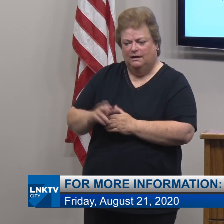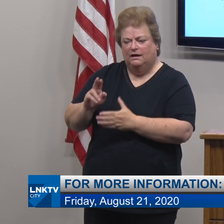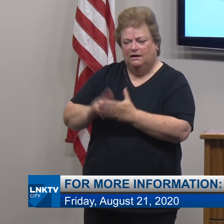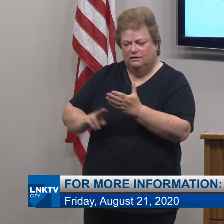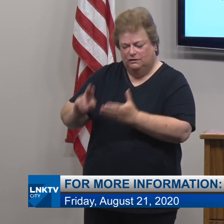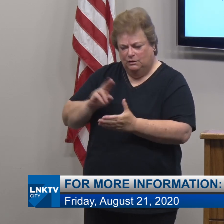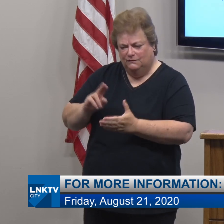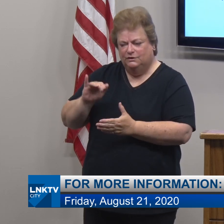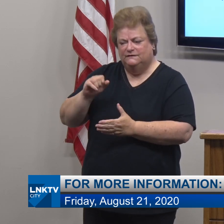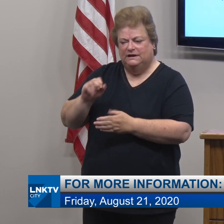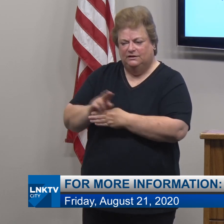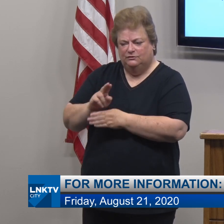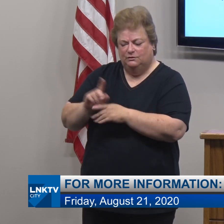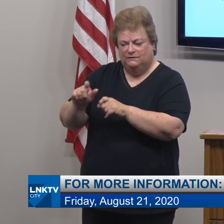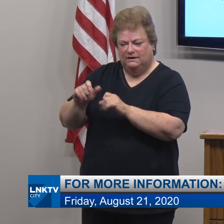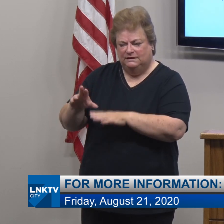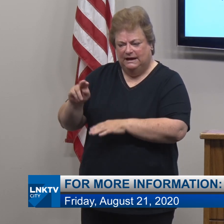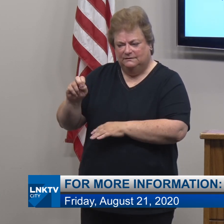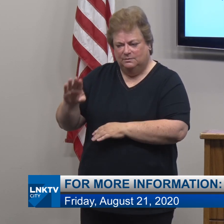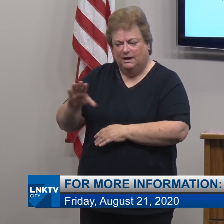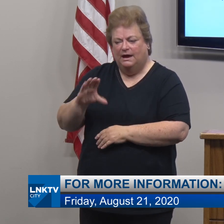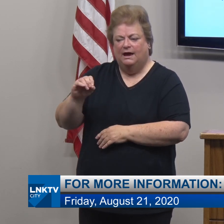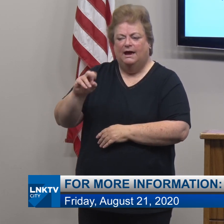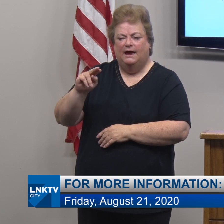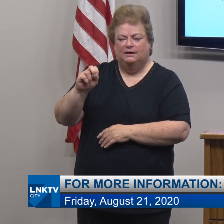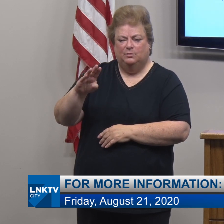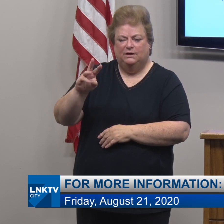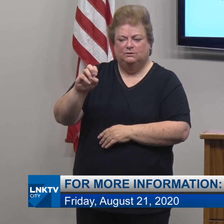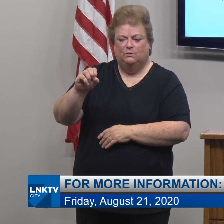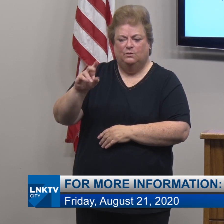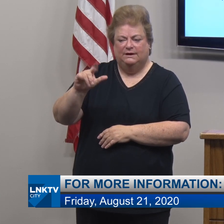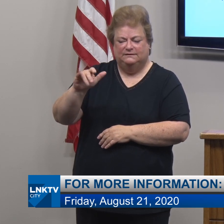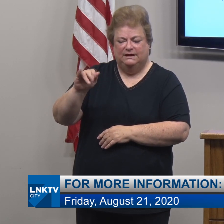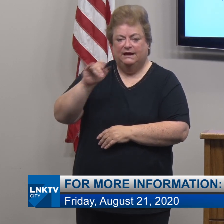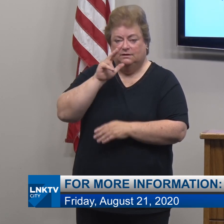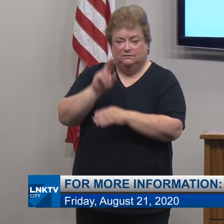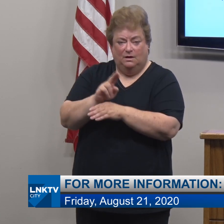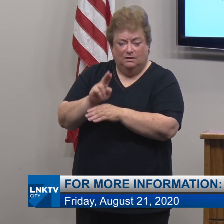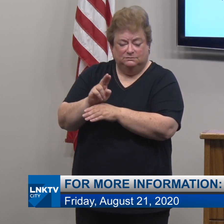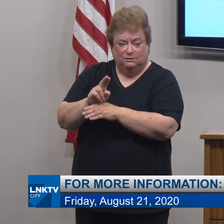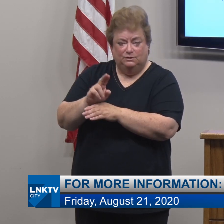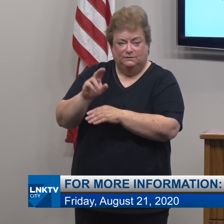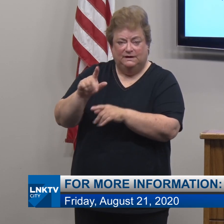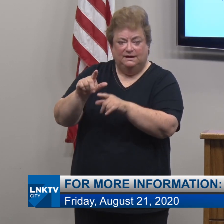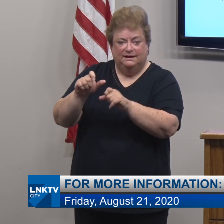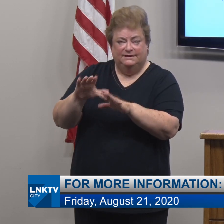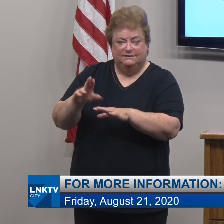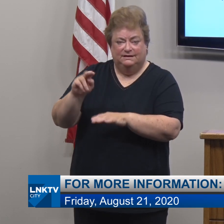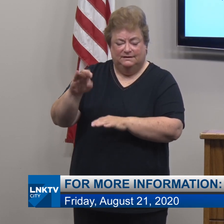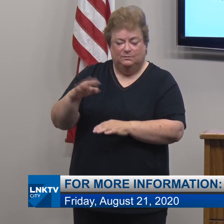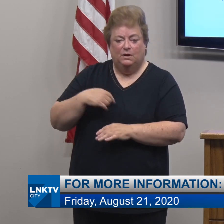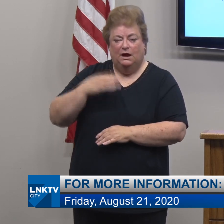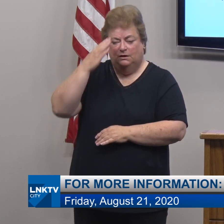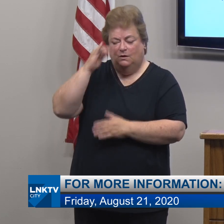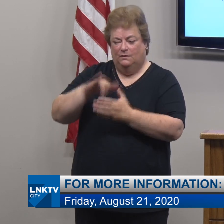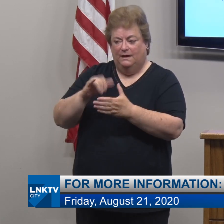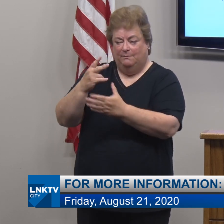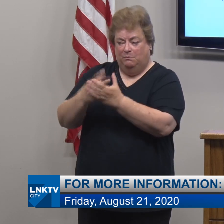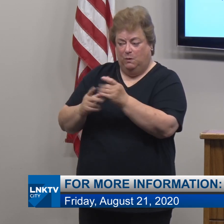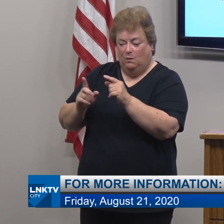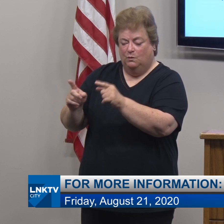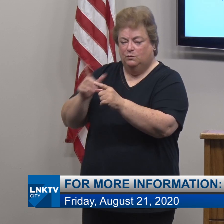Test Nebraska, and Nebraska Wesleyan is also using it in Lincoln. And I know that they both will be